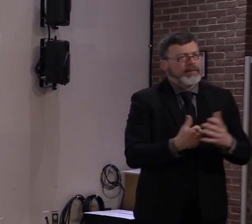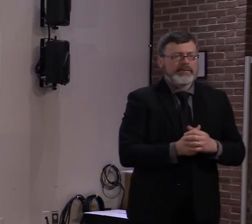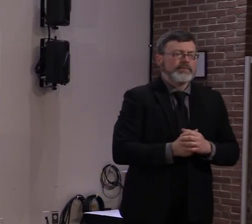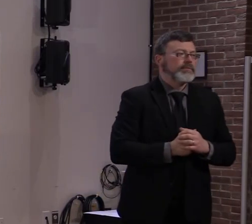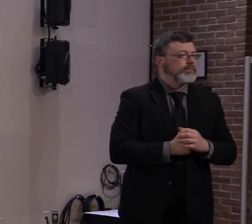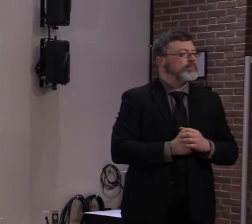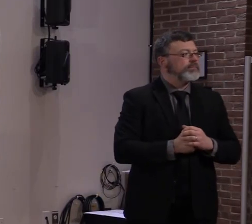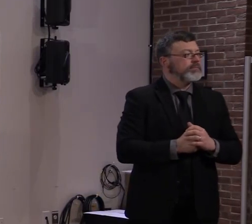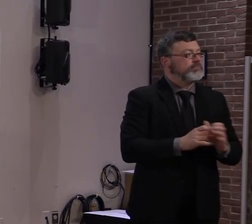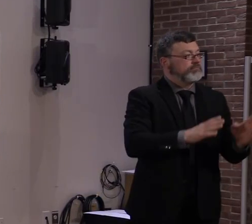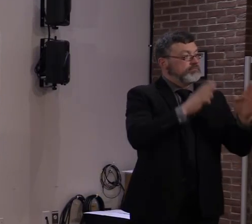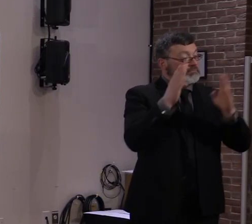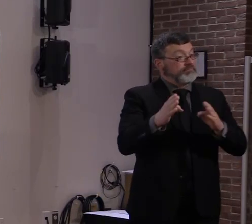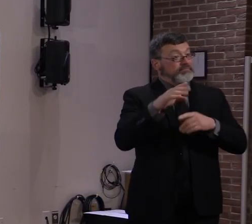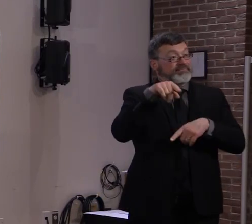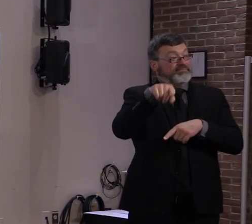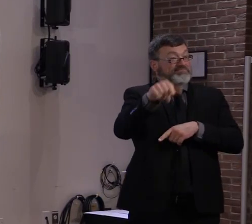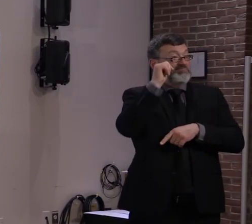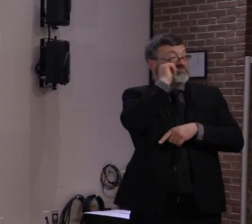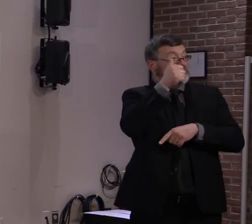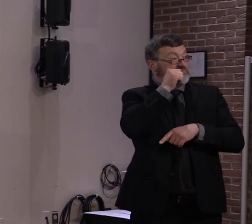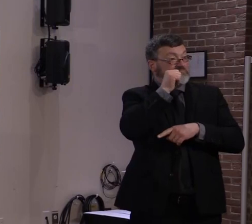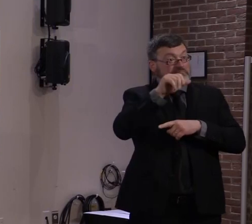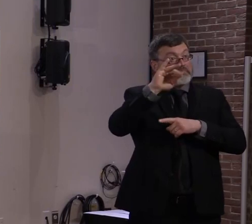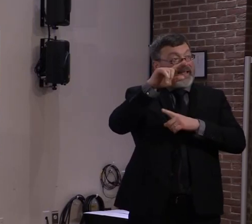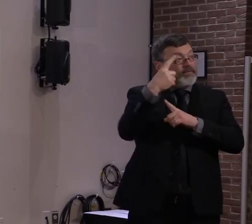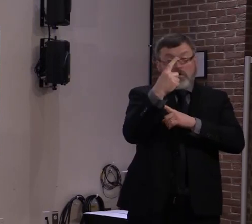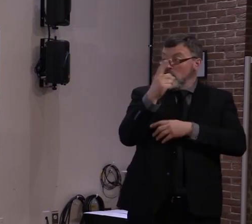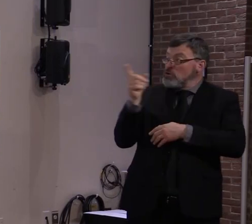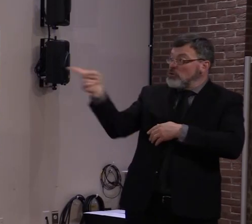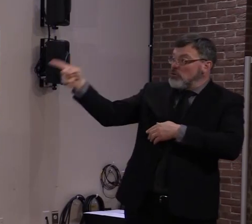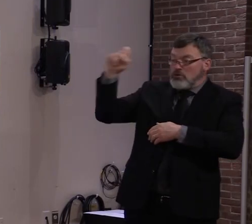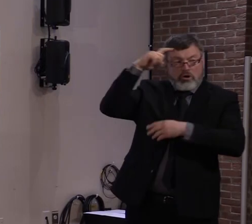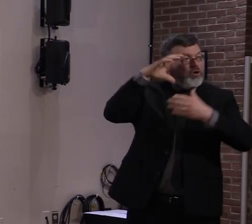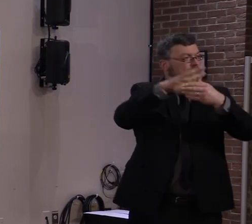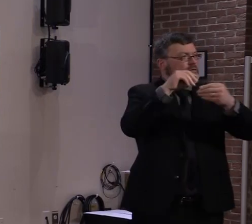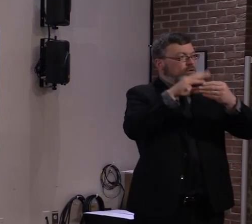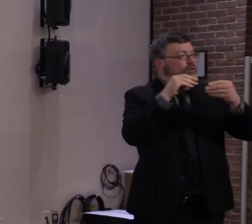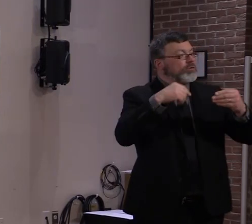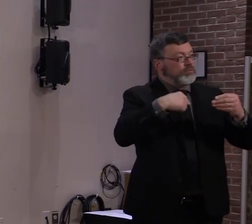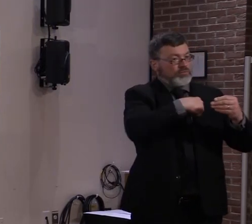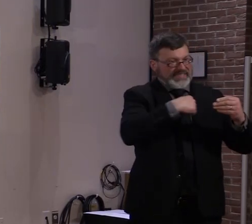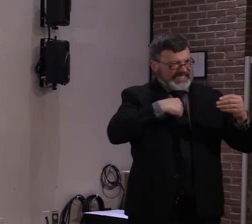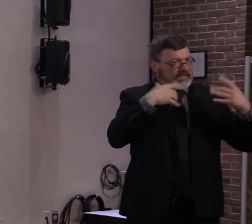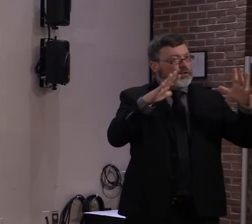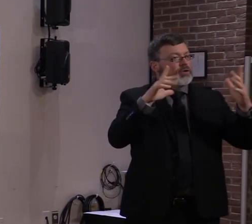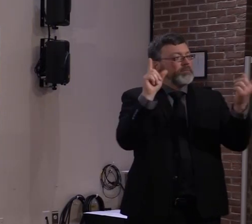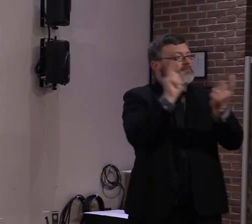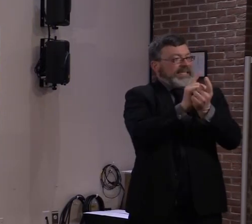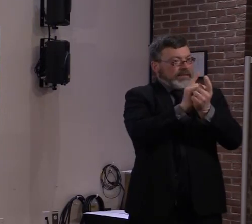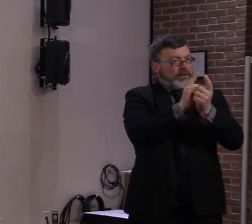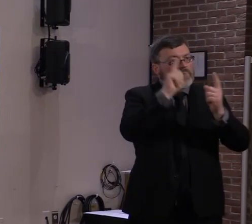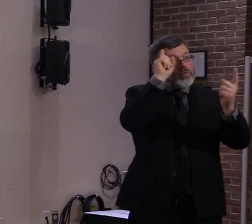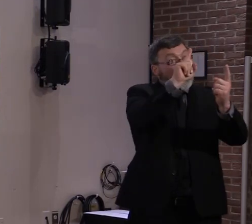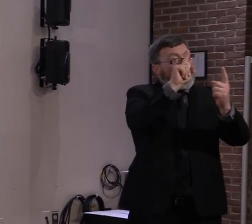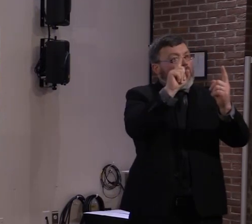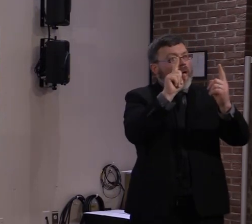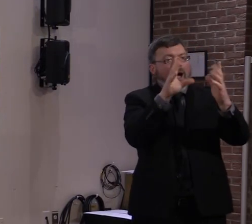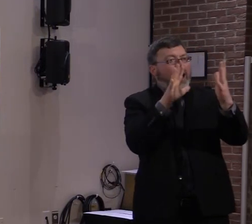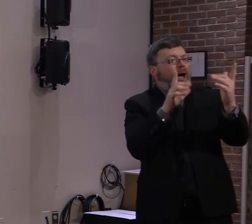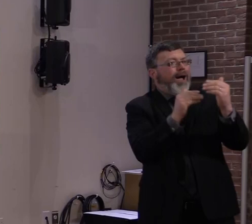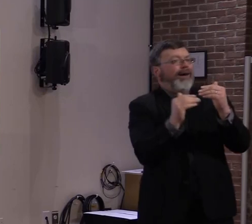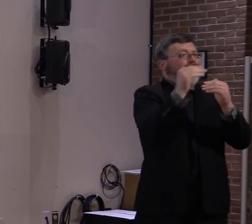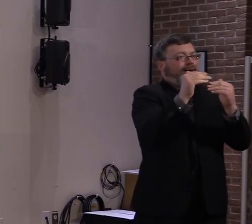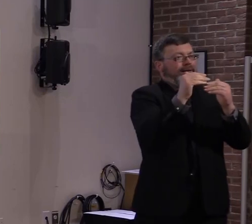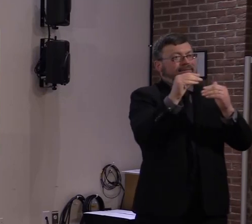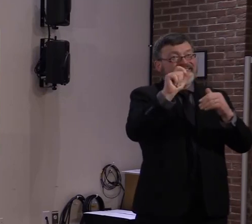milestone, we will need all Vermonters, and particularly those 18 to 29, to get vaccinated. I also want